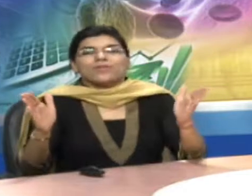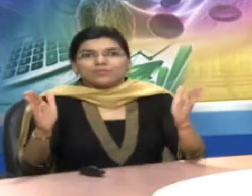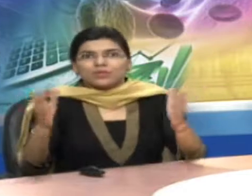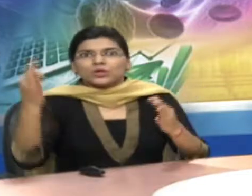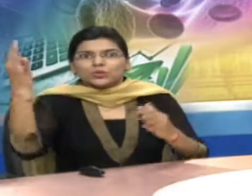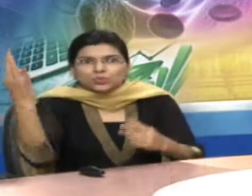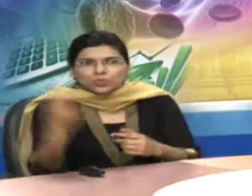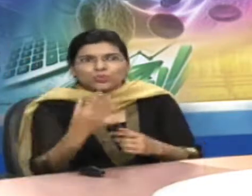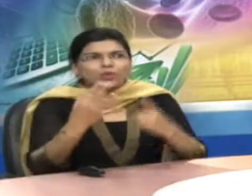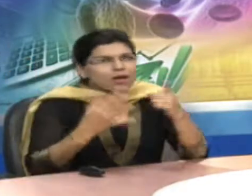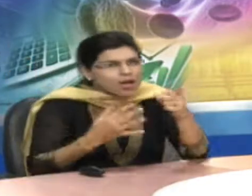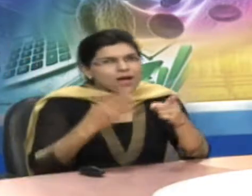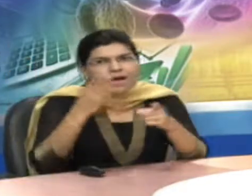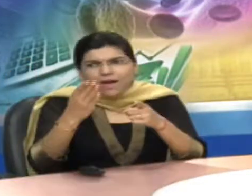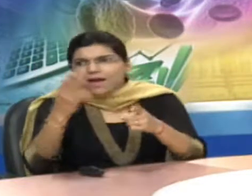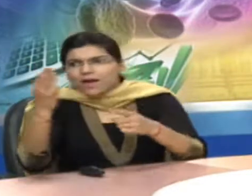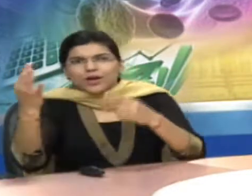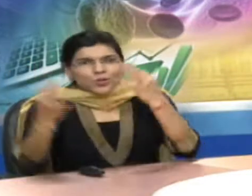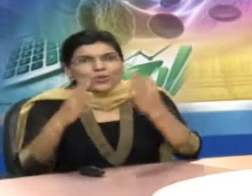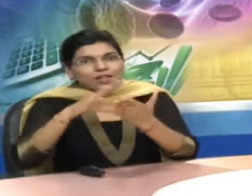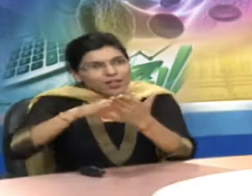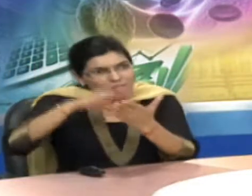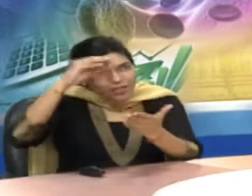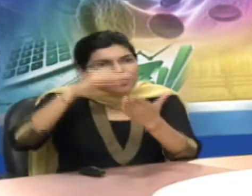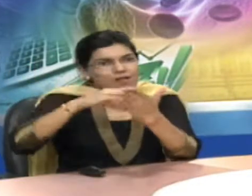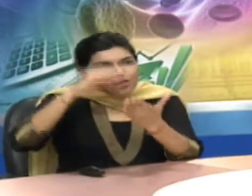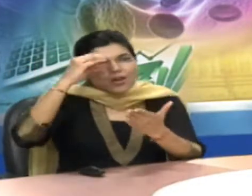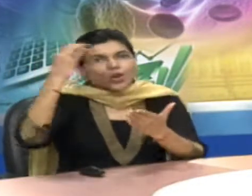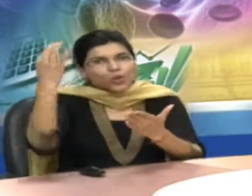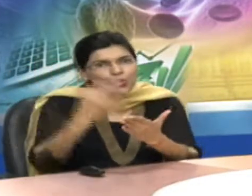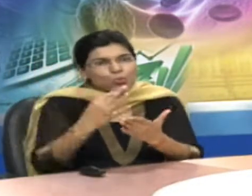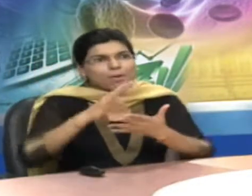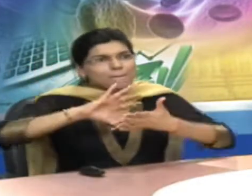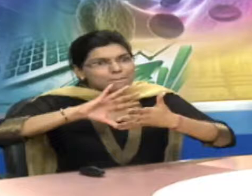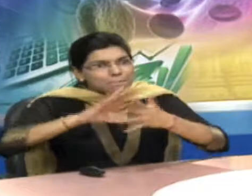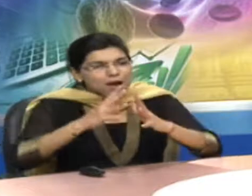because their minds are opening out with wonder